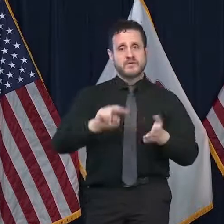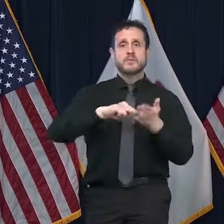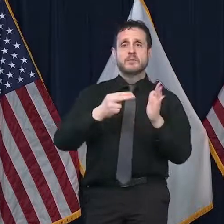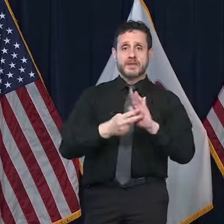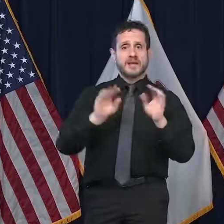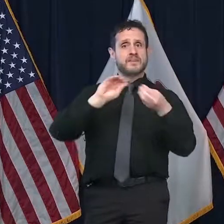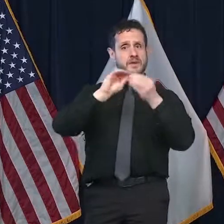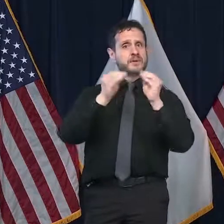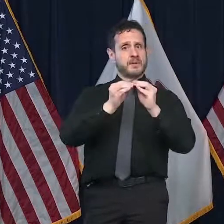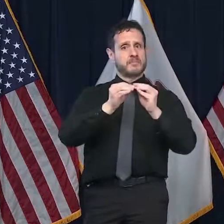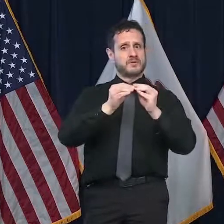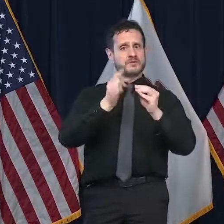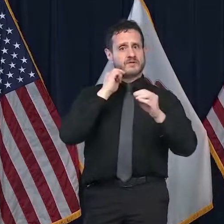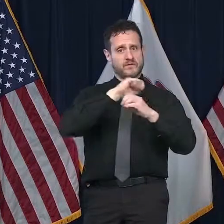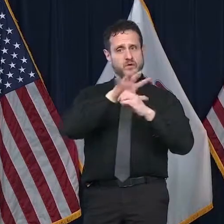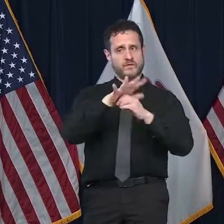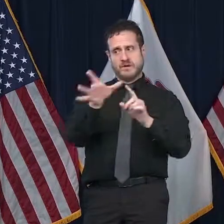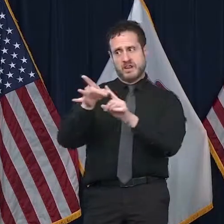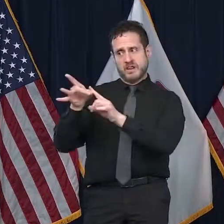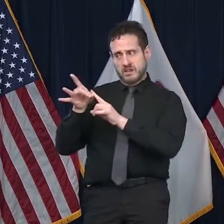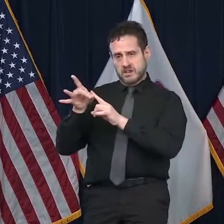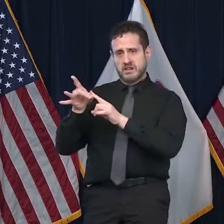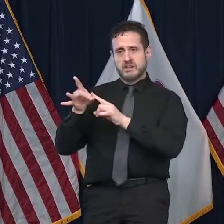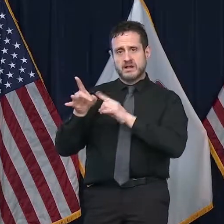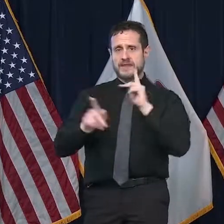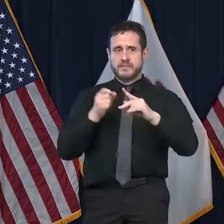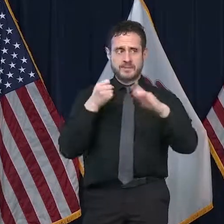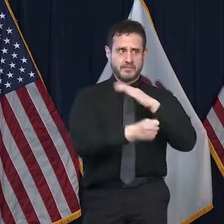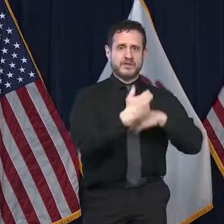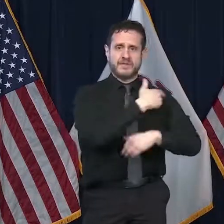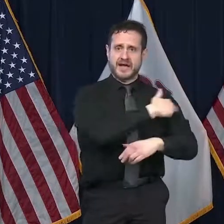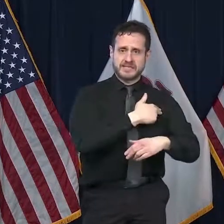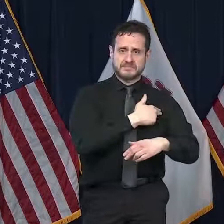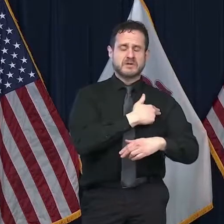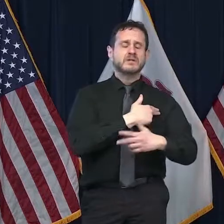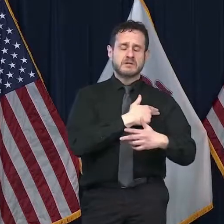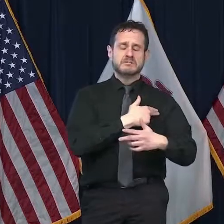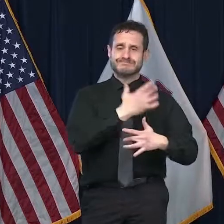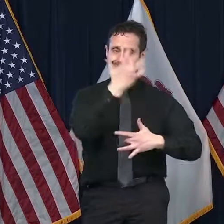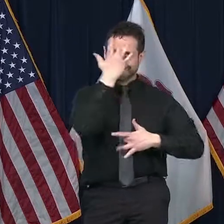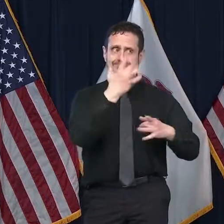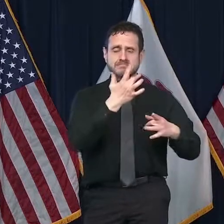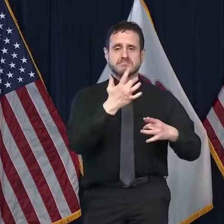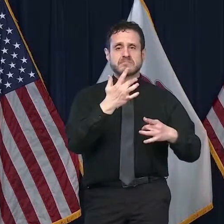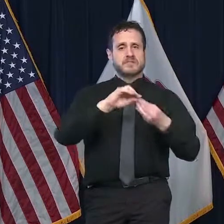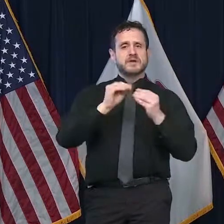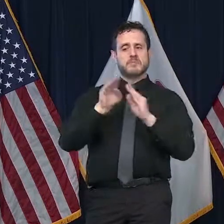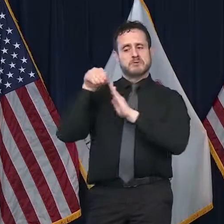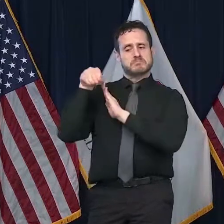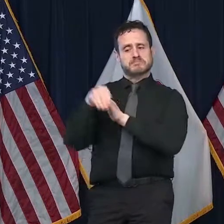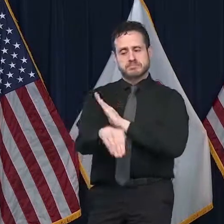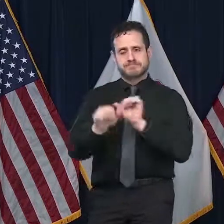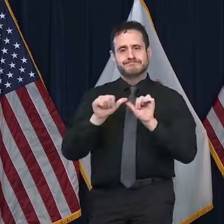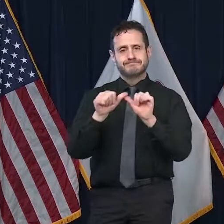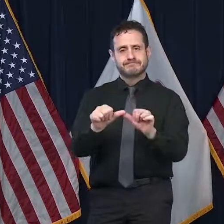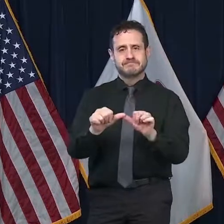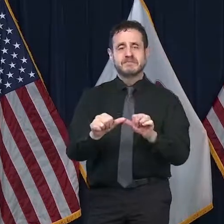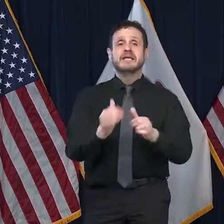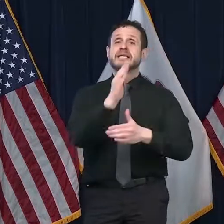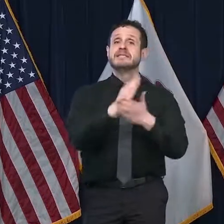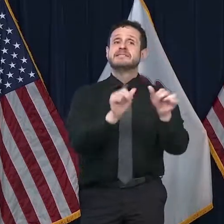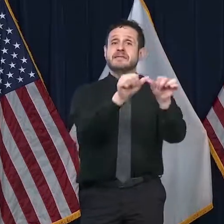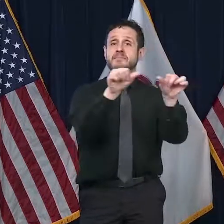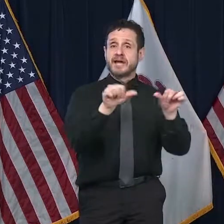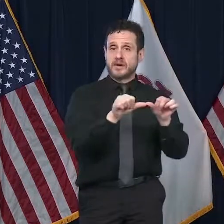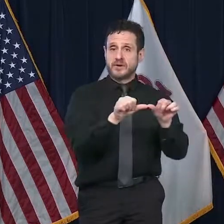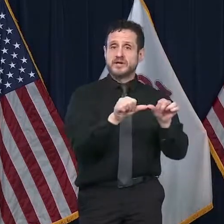the downward right direction. So moving forward for all the regions that are in phase 4 already, and as